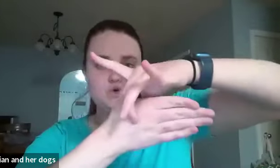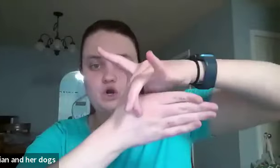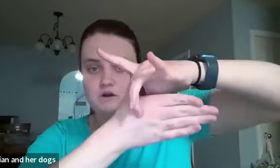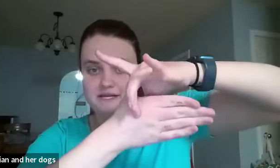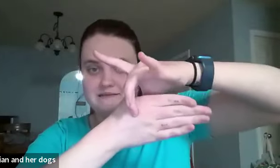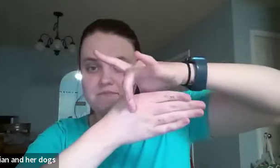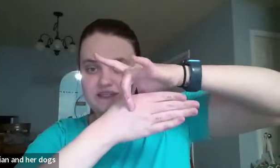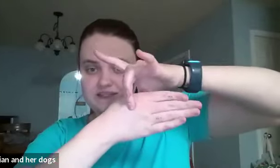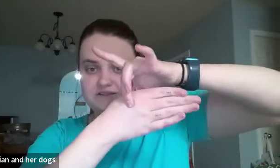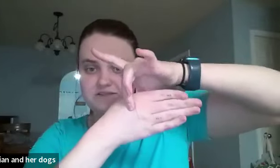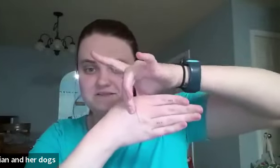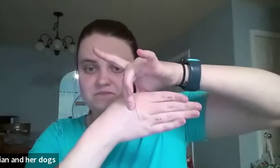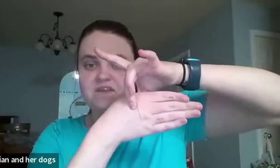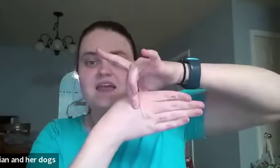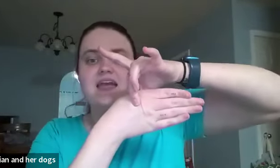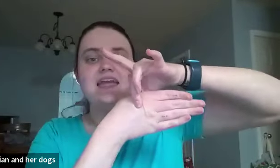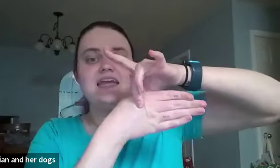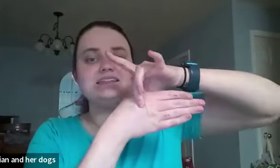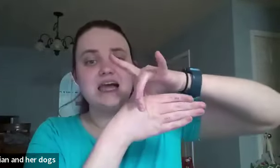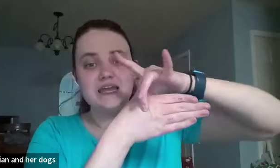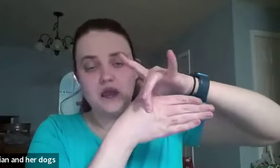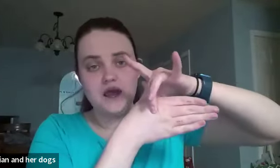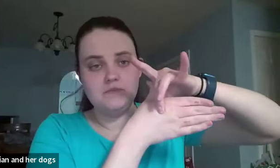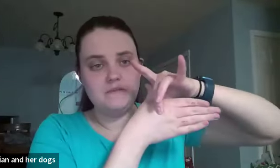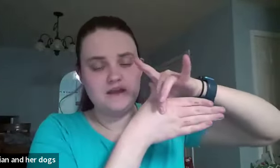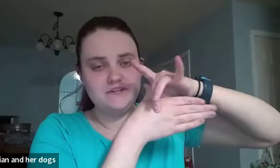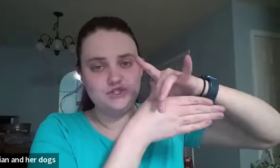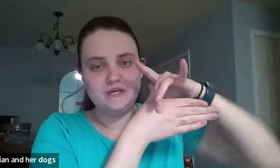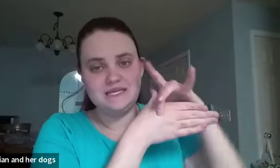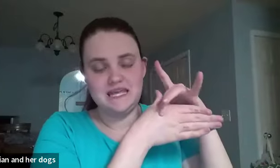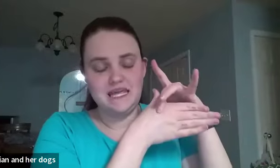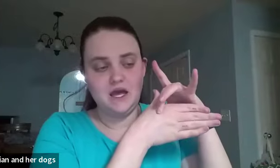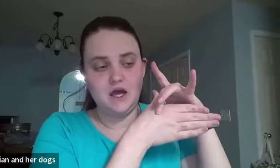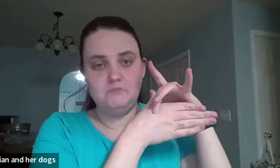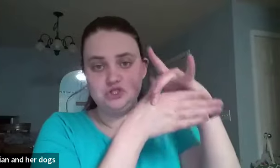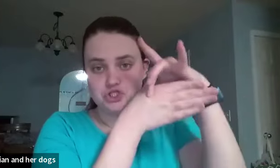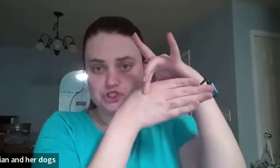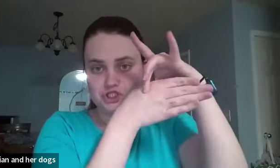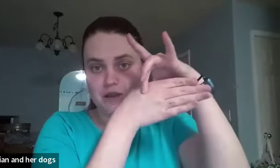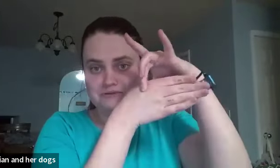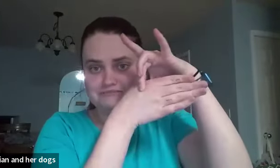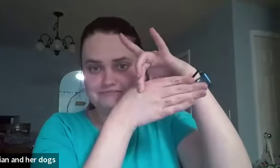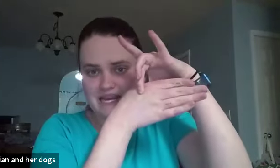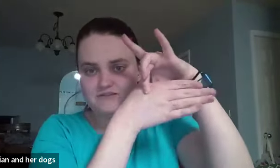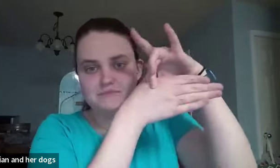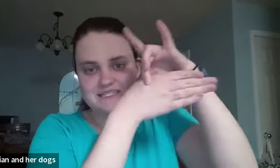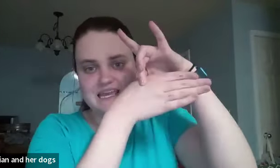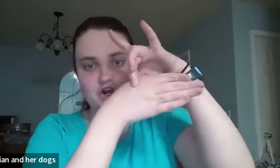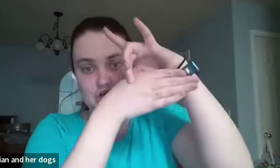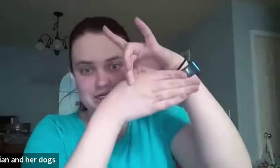to hook on it, meat. It's like, my visual is a butcher shop and having the meats hanging on